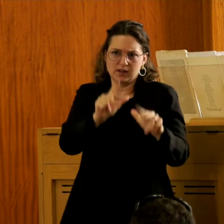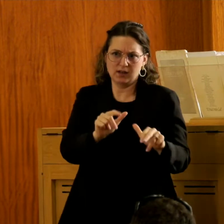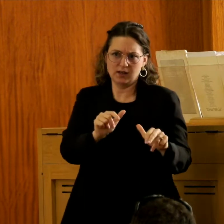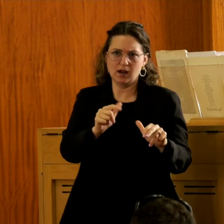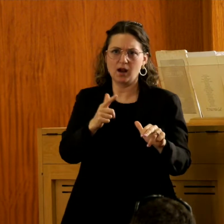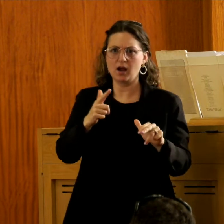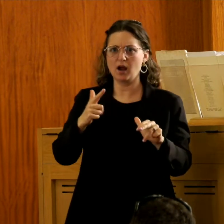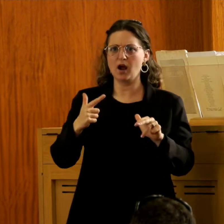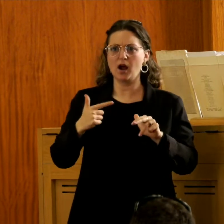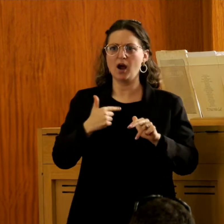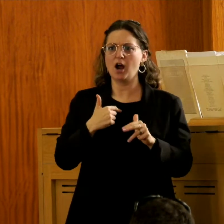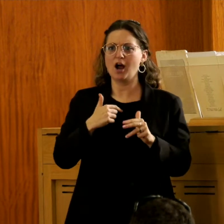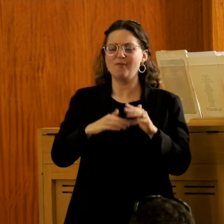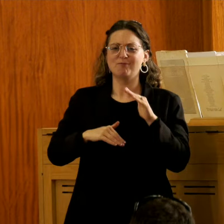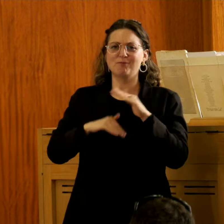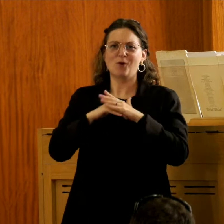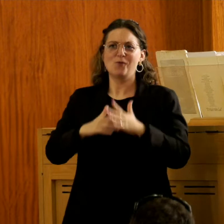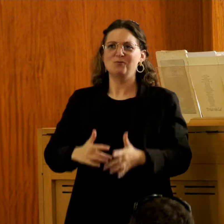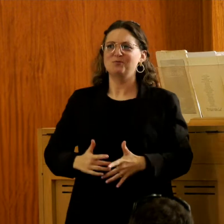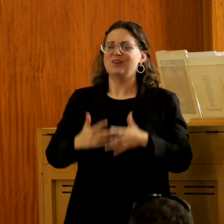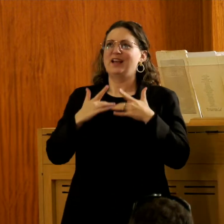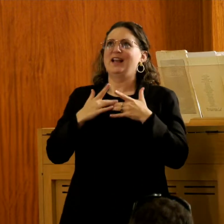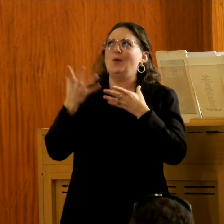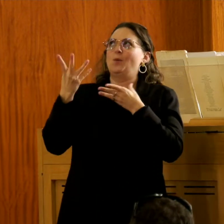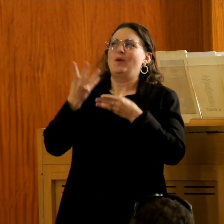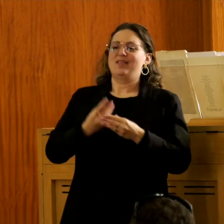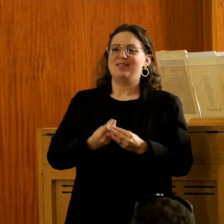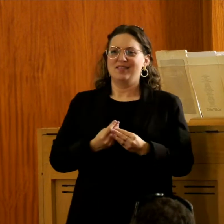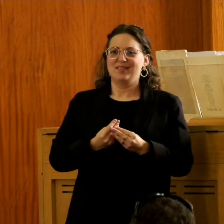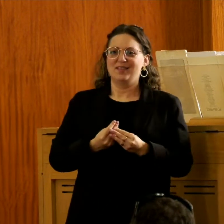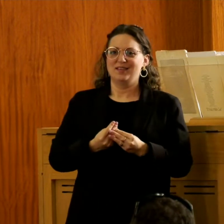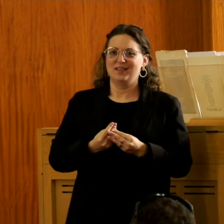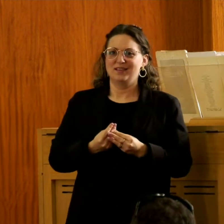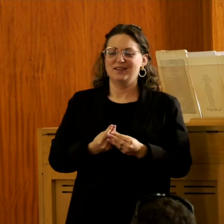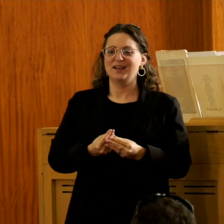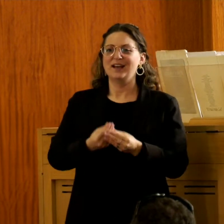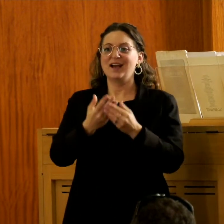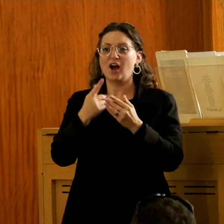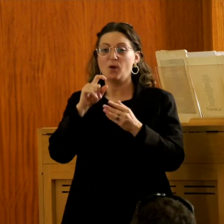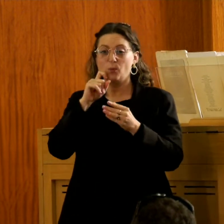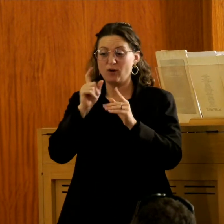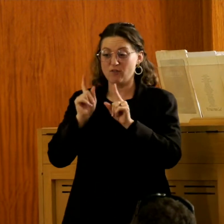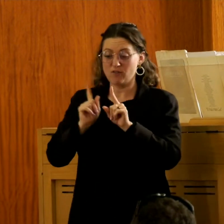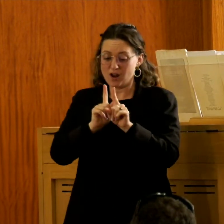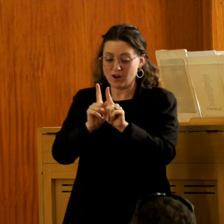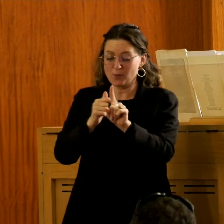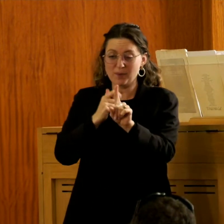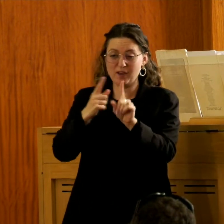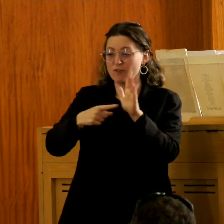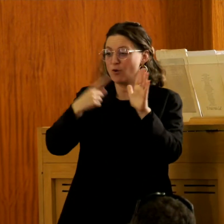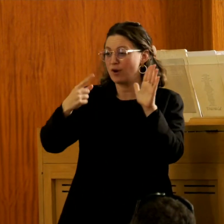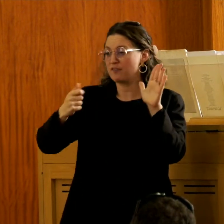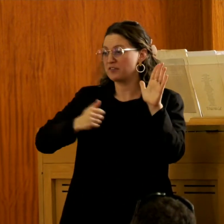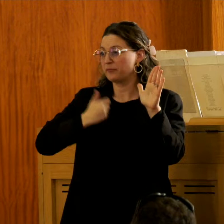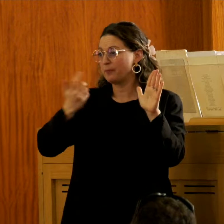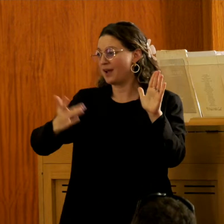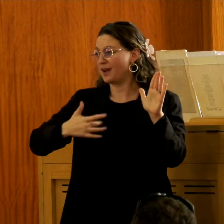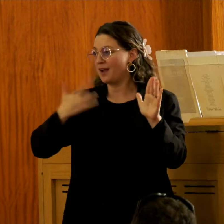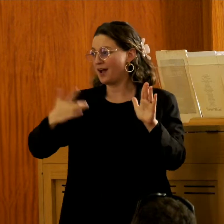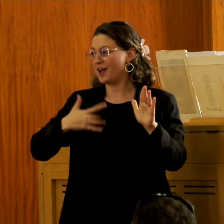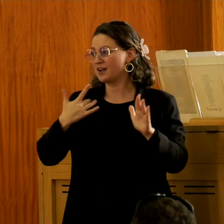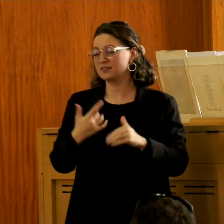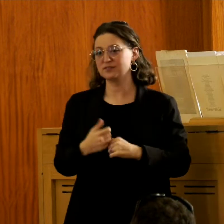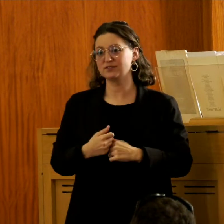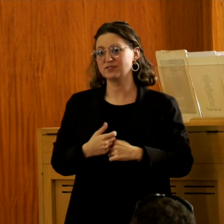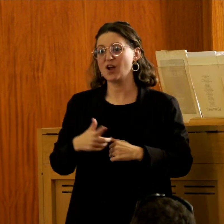cup runneth over. Surely goodness and mercy shall follow me all the days of my life, and I